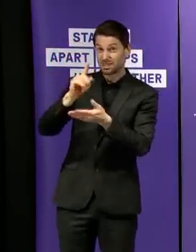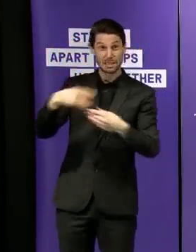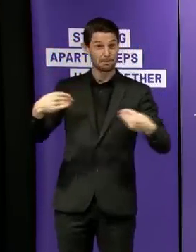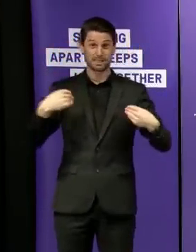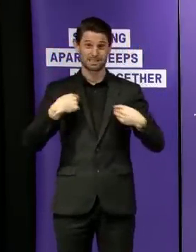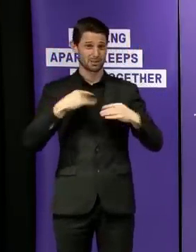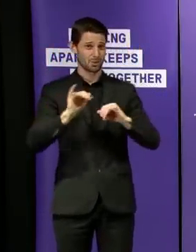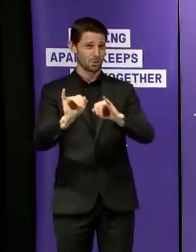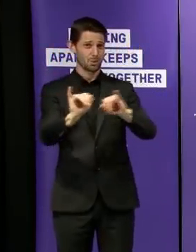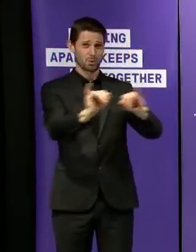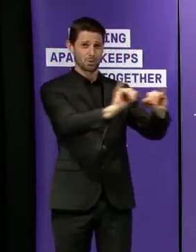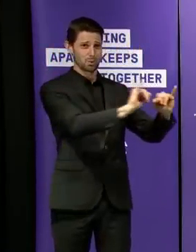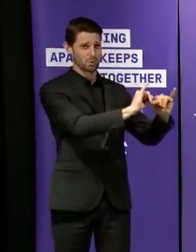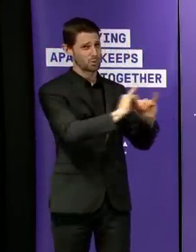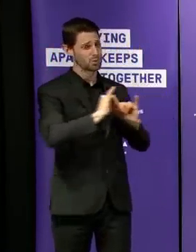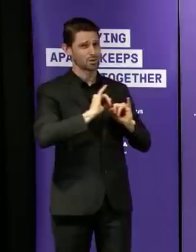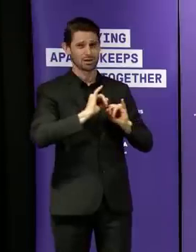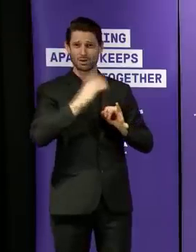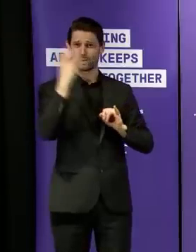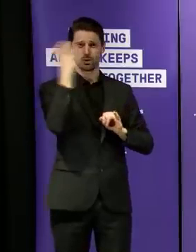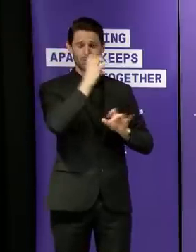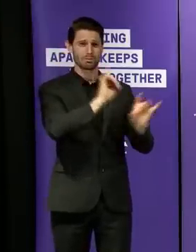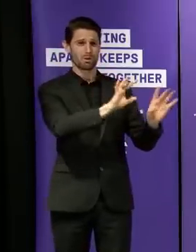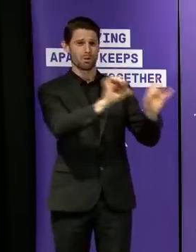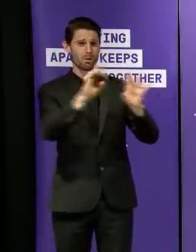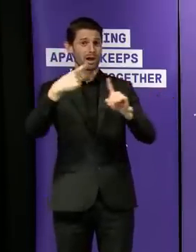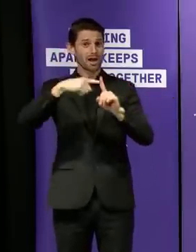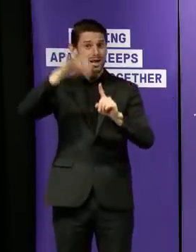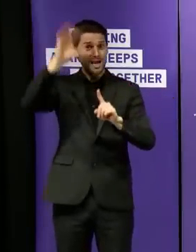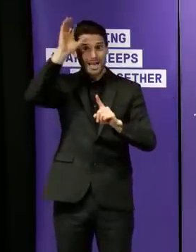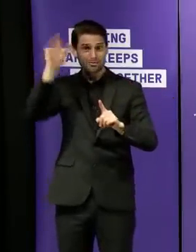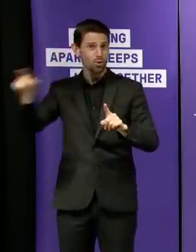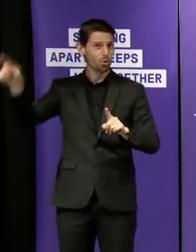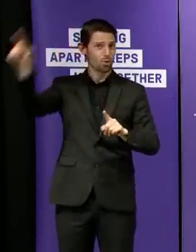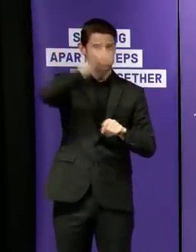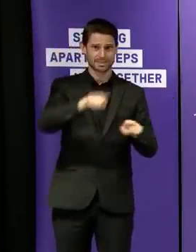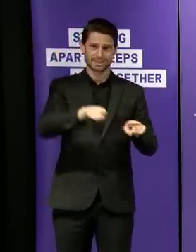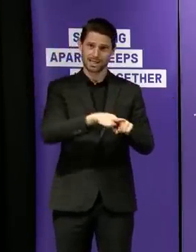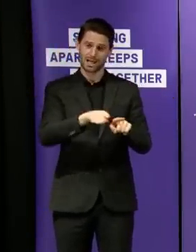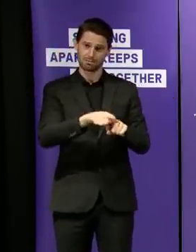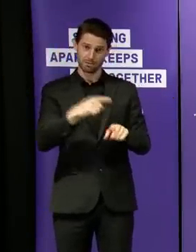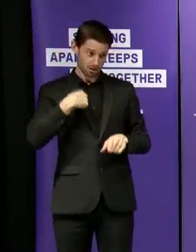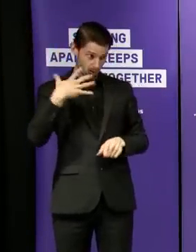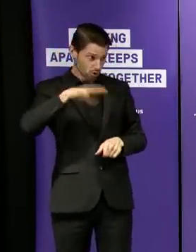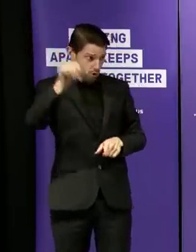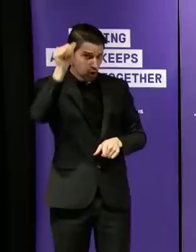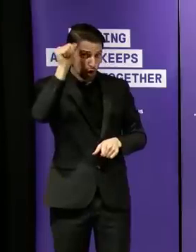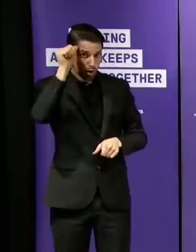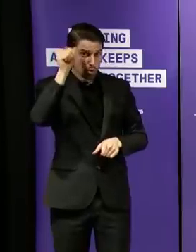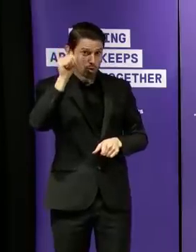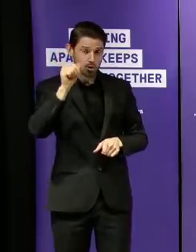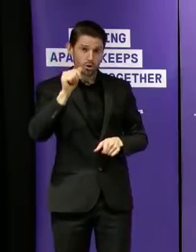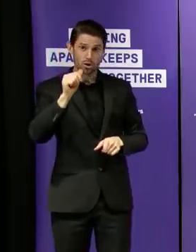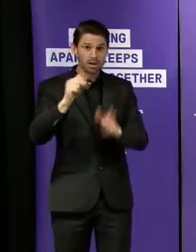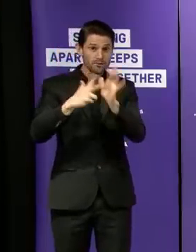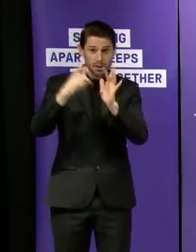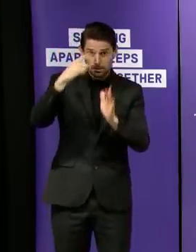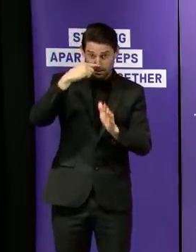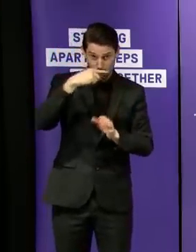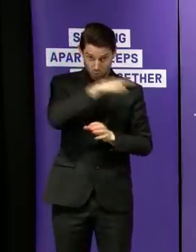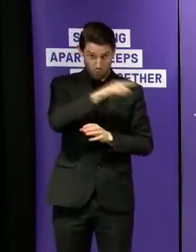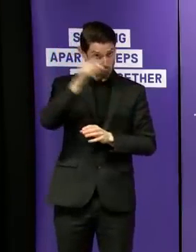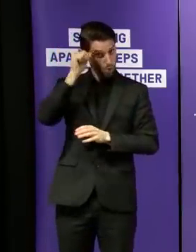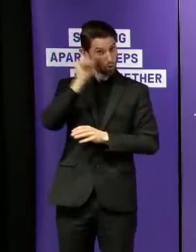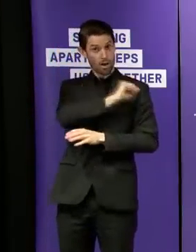Melbourne, and also Yes. stage 3 restrictions in regional Victoria. I guess how assured can we be, and how assured are you that the contact